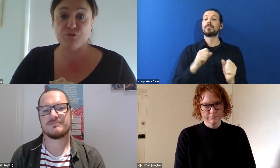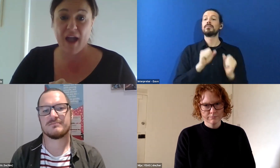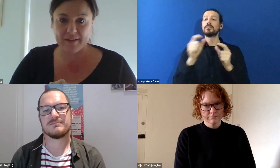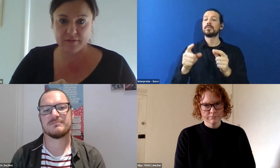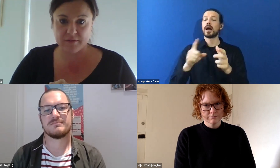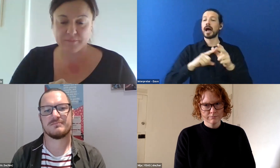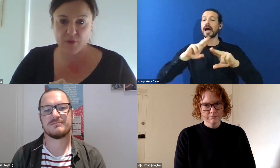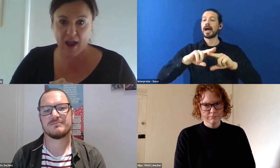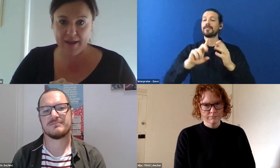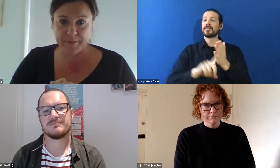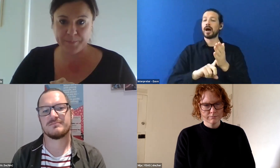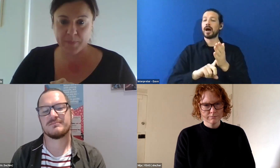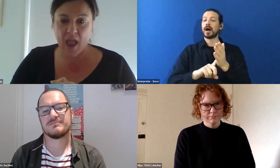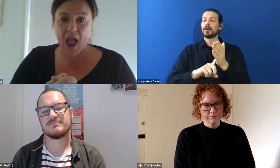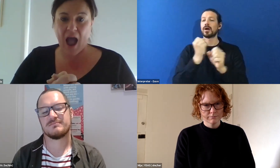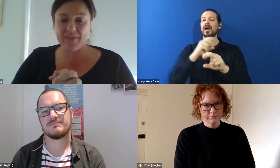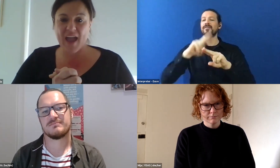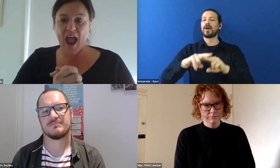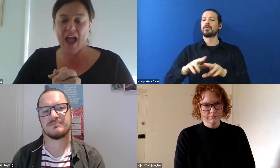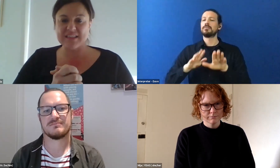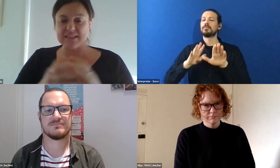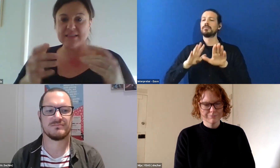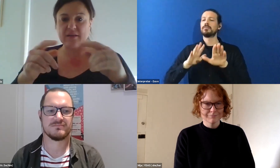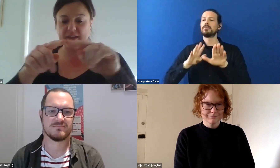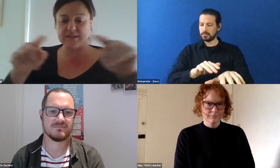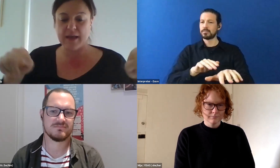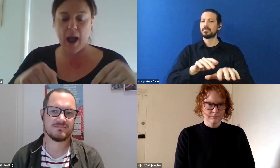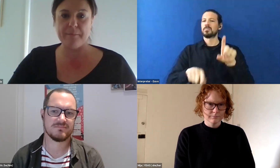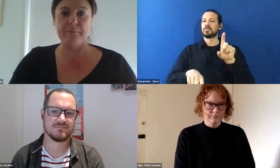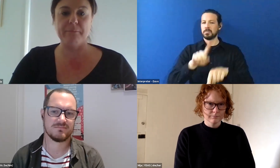Final parade, okay? And they had this